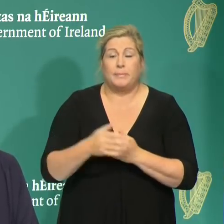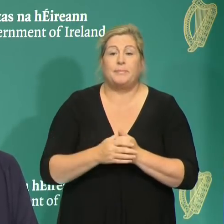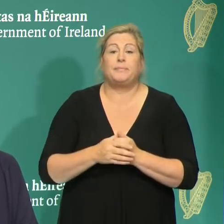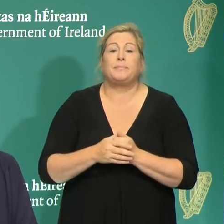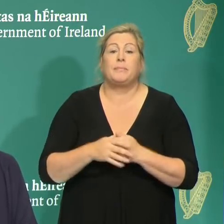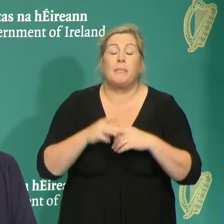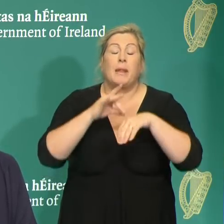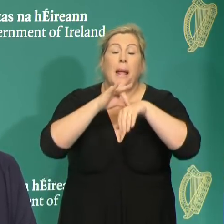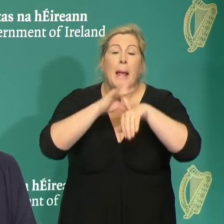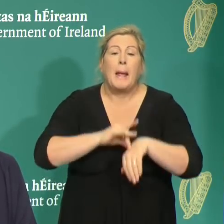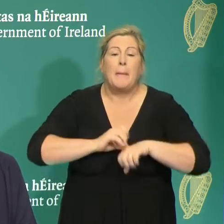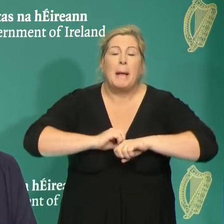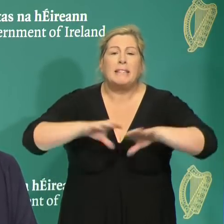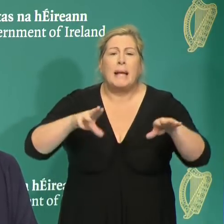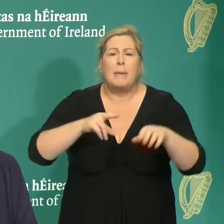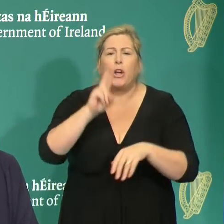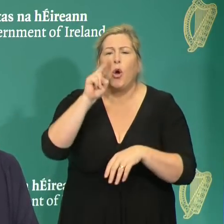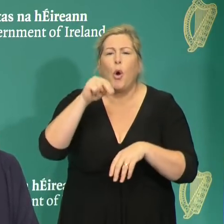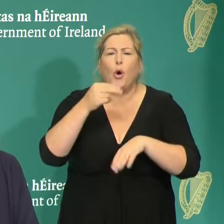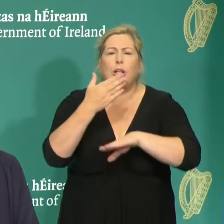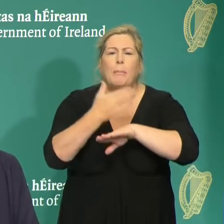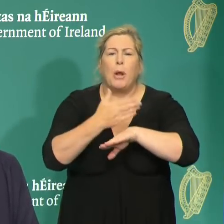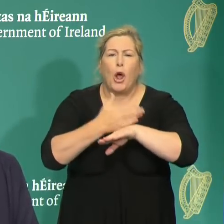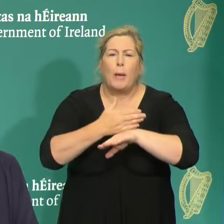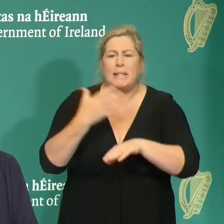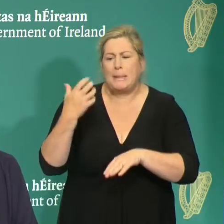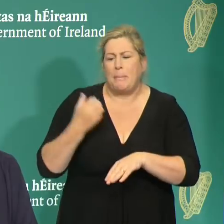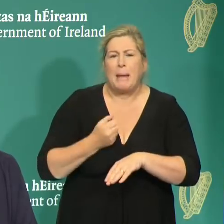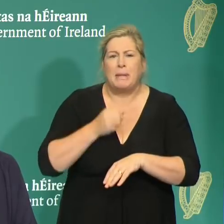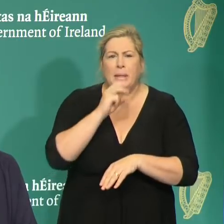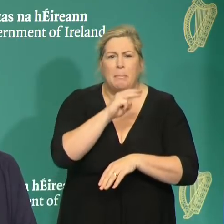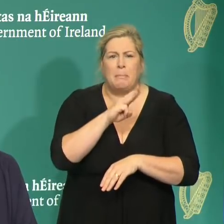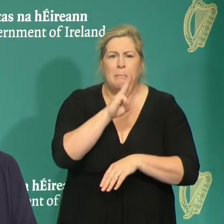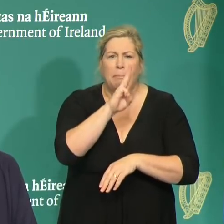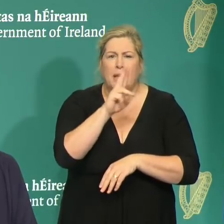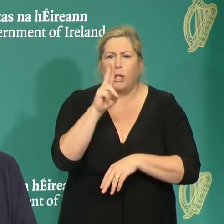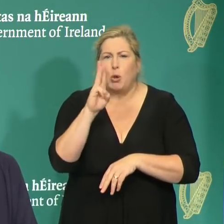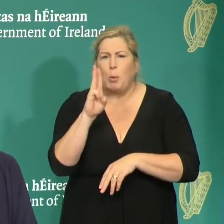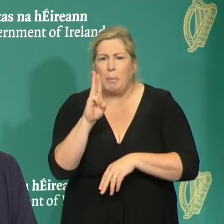Pandemic unemployment payment. This week, approximately